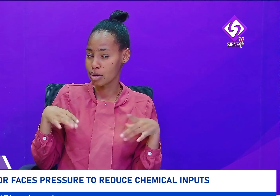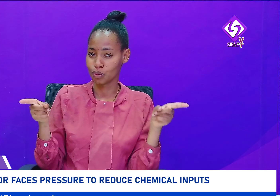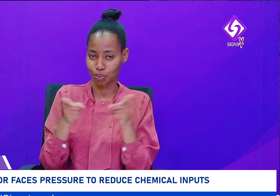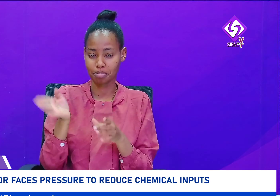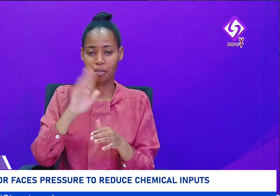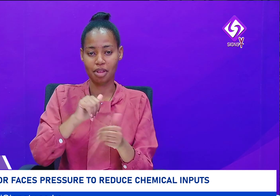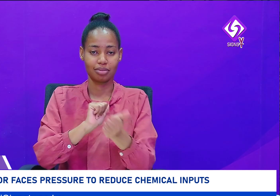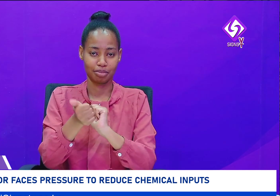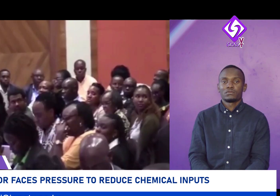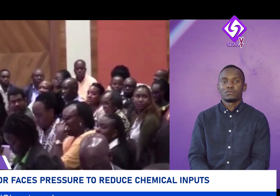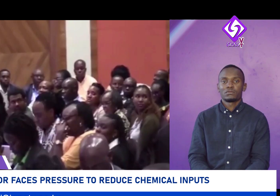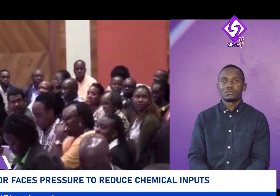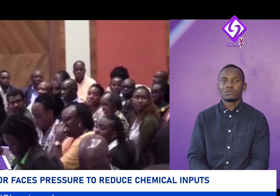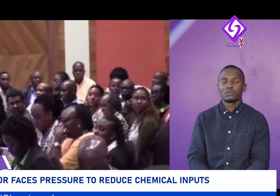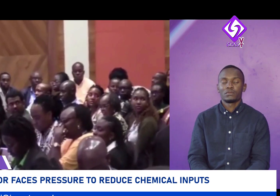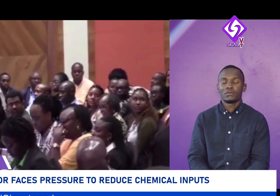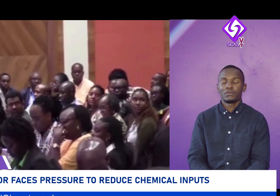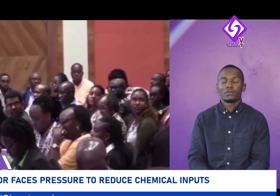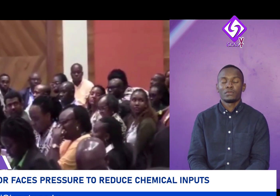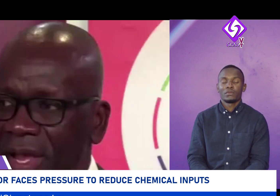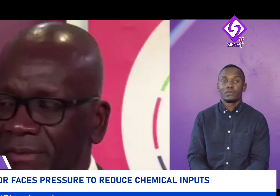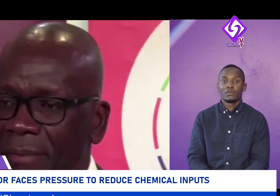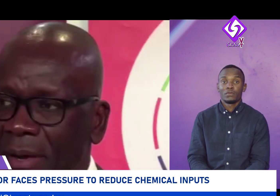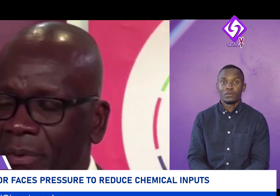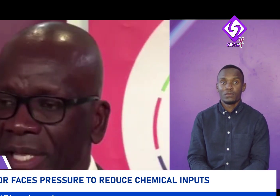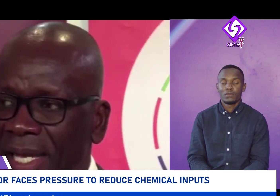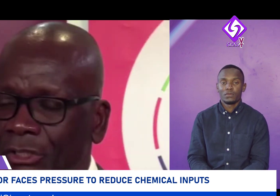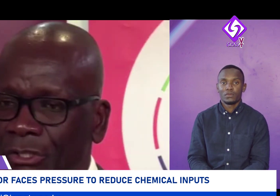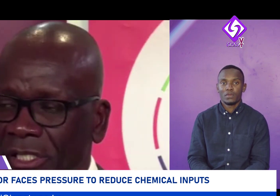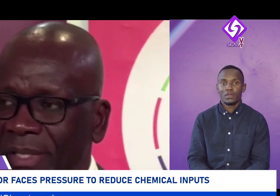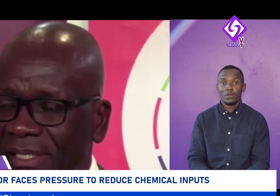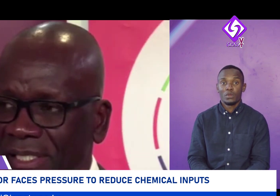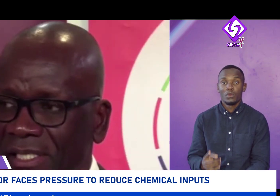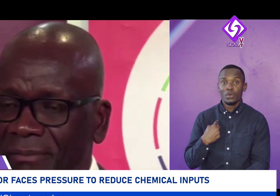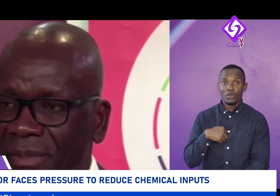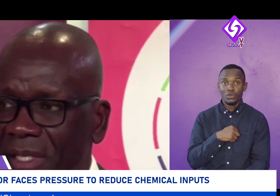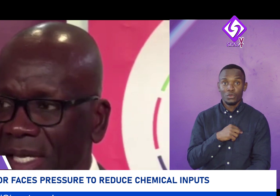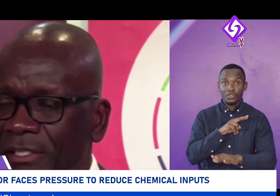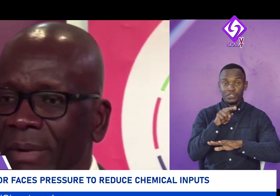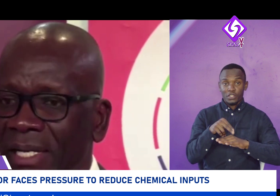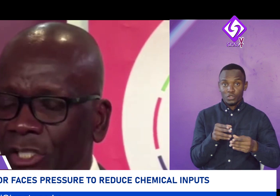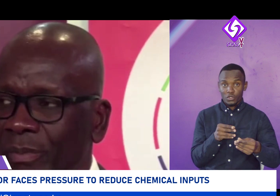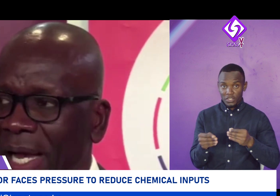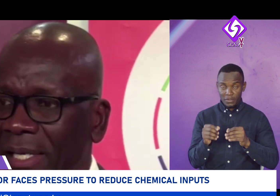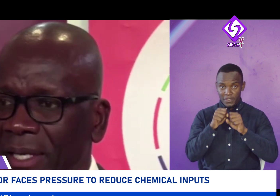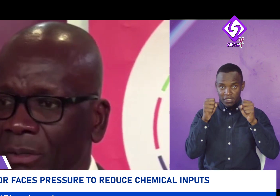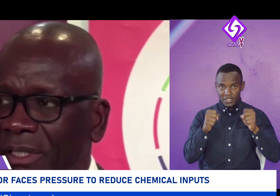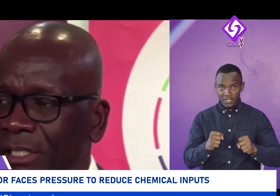And with that story, EU Green Deal. We have come up with a national traceability system that is managed by the